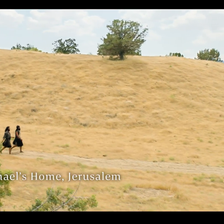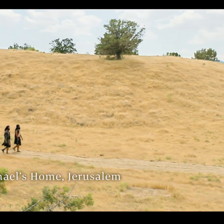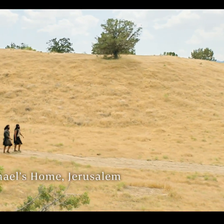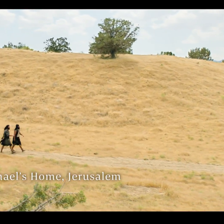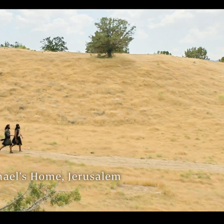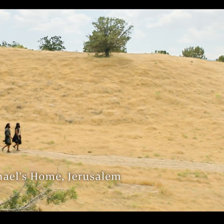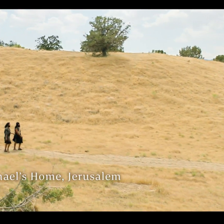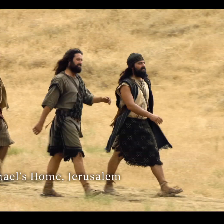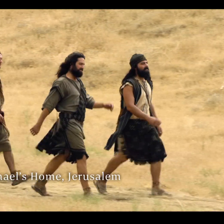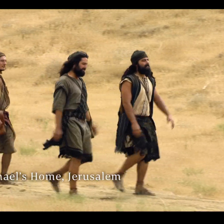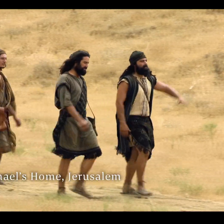Ha, ha, ha.